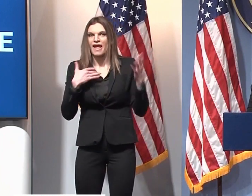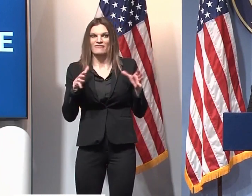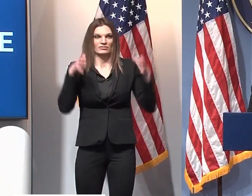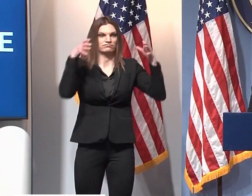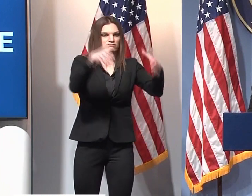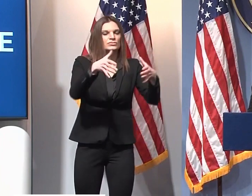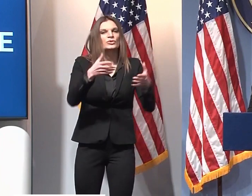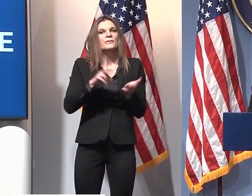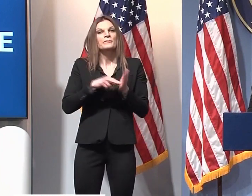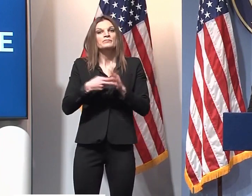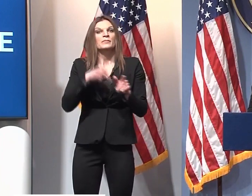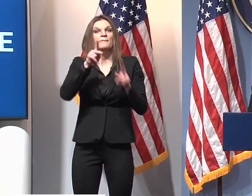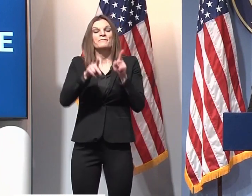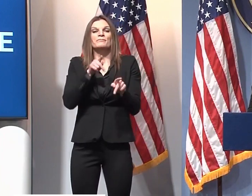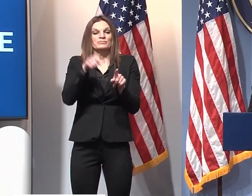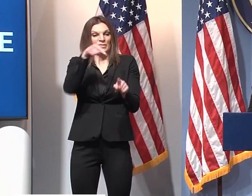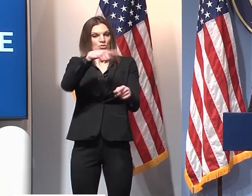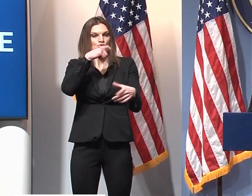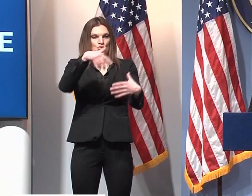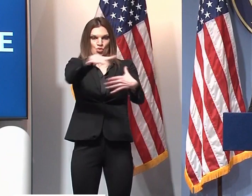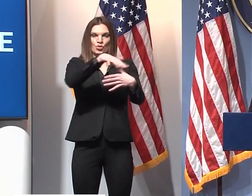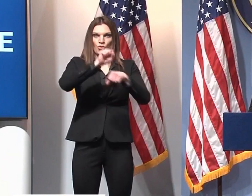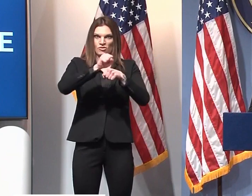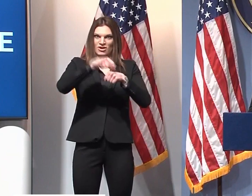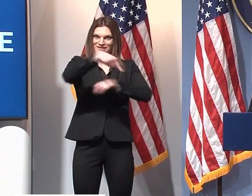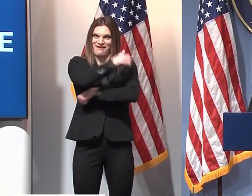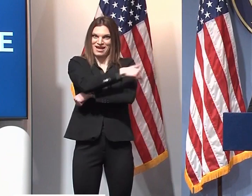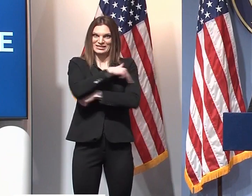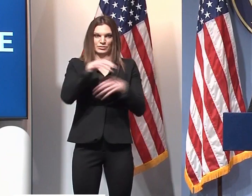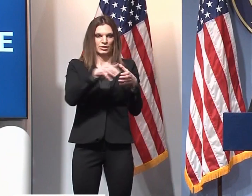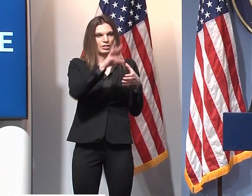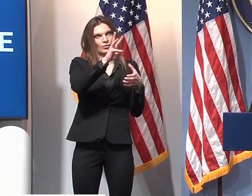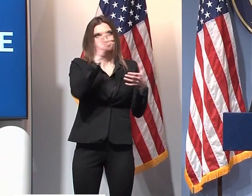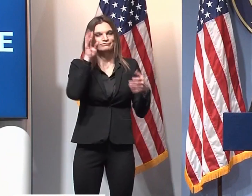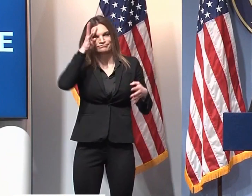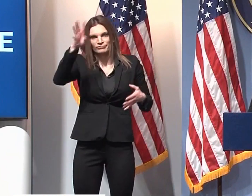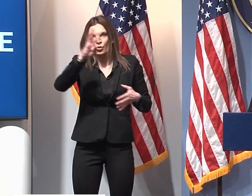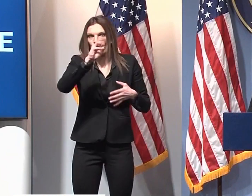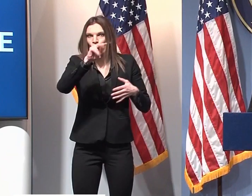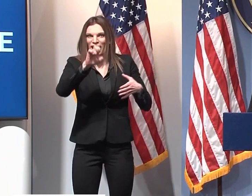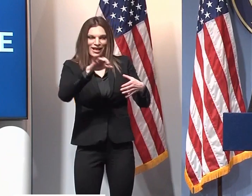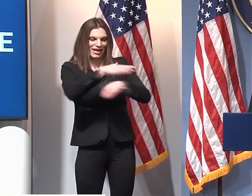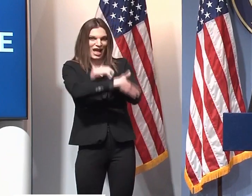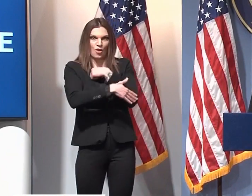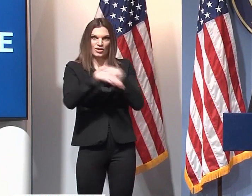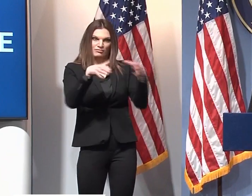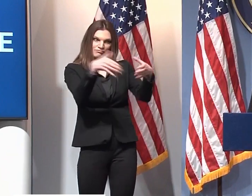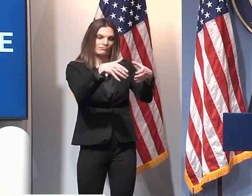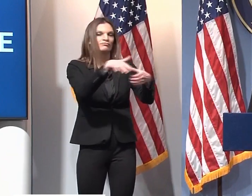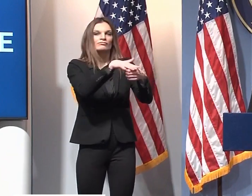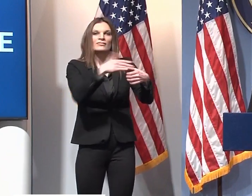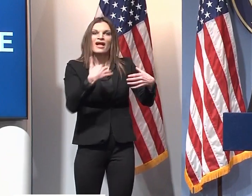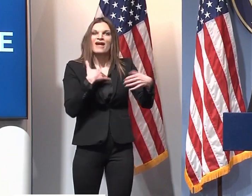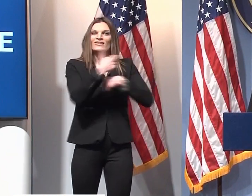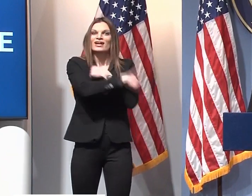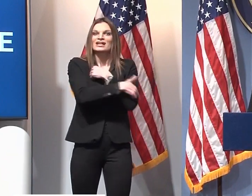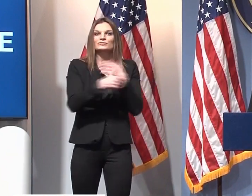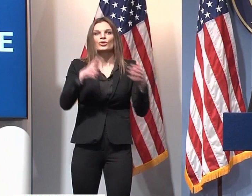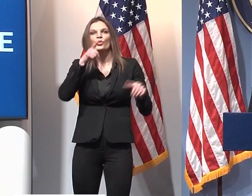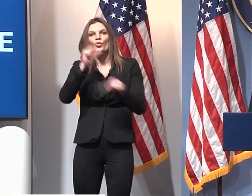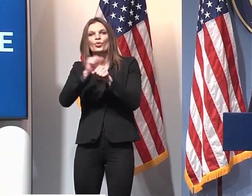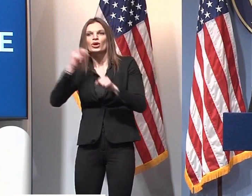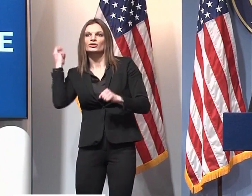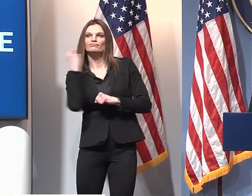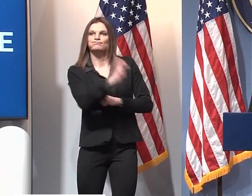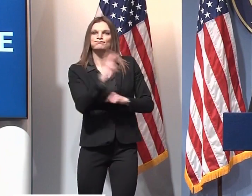that county where that hospital is located, but that's where you got your vaccine. When we move forward with frontline essential workers and